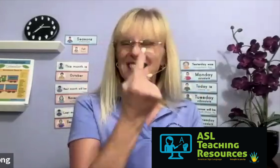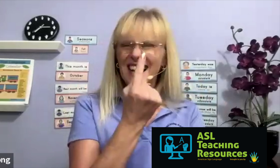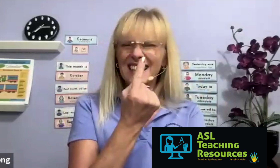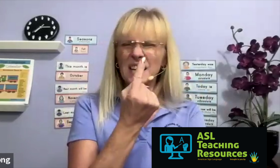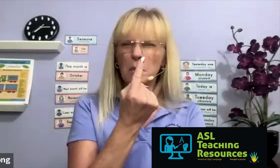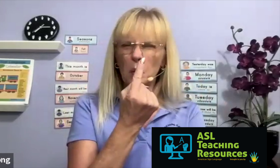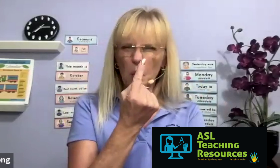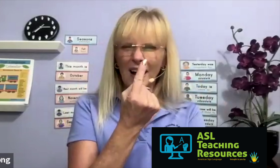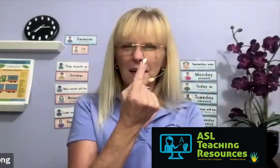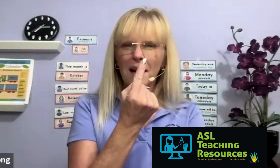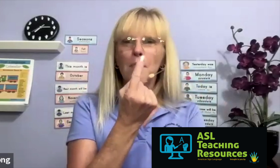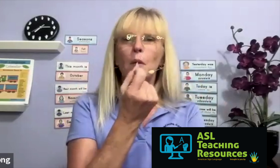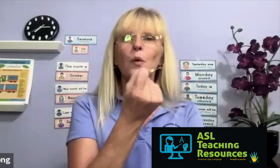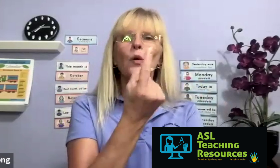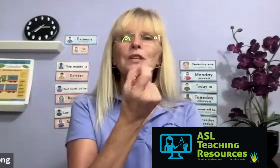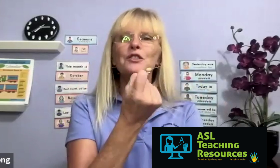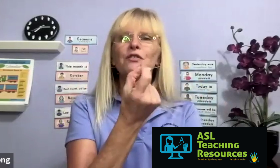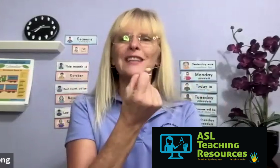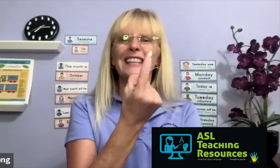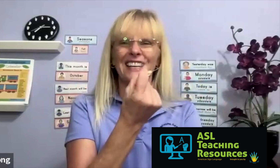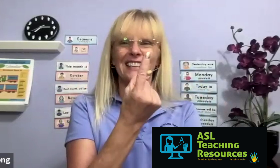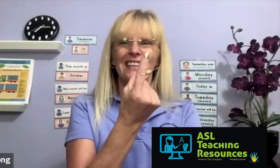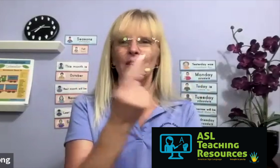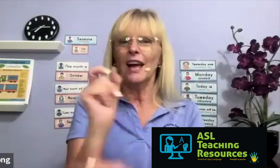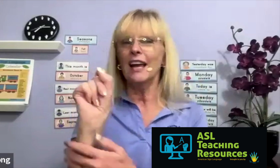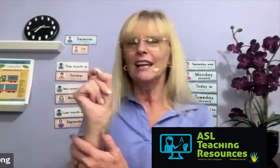like the number 1, but we're going to flick it. Okay,